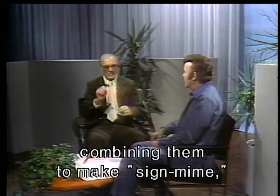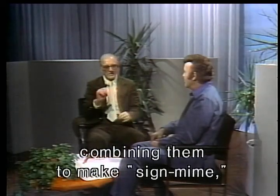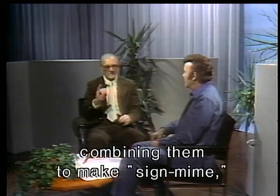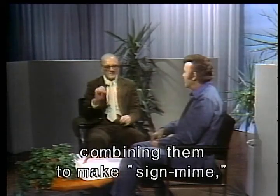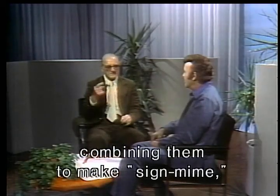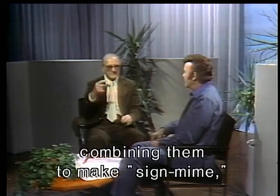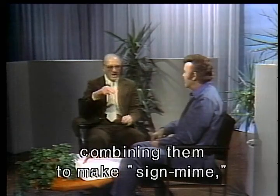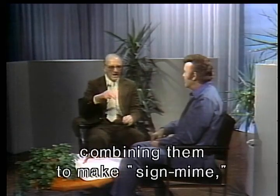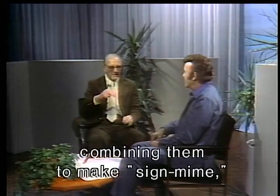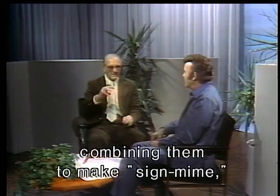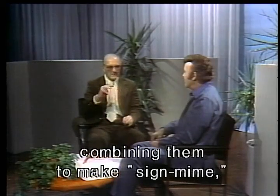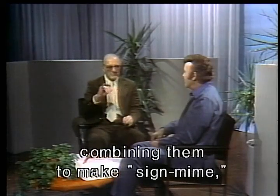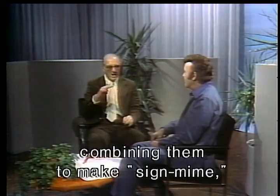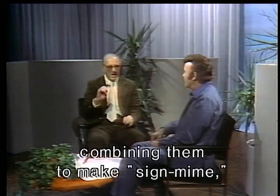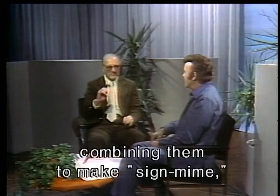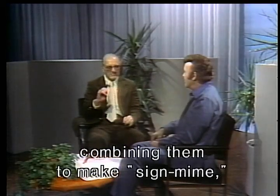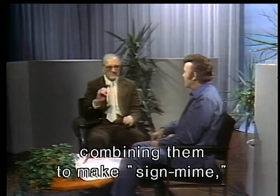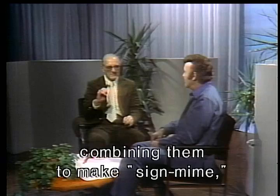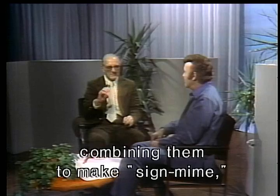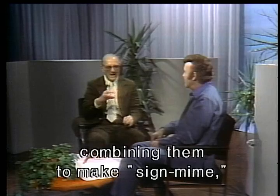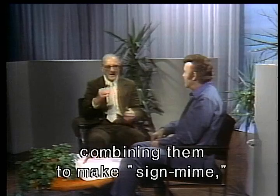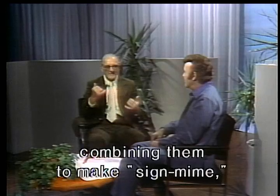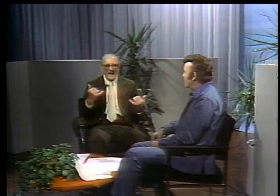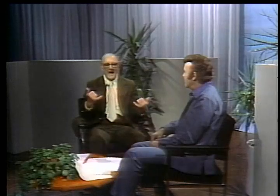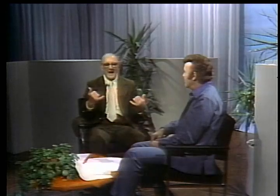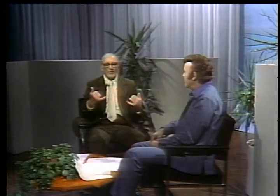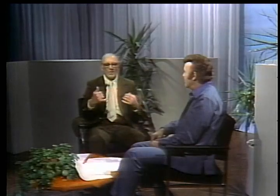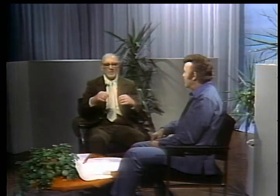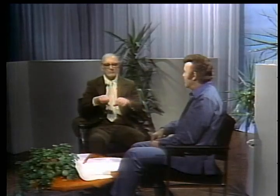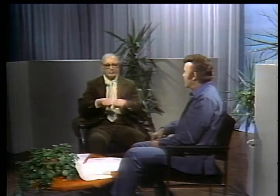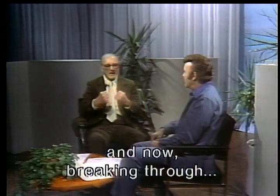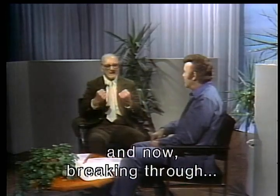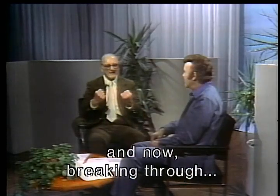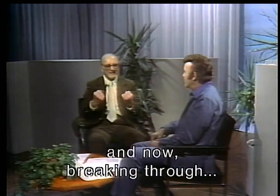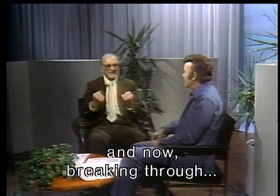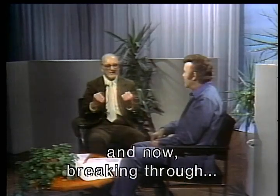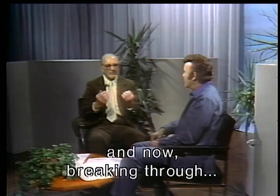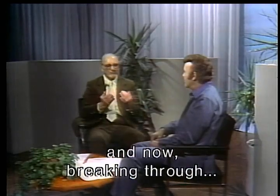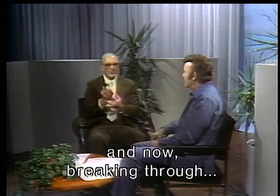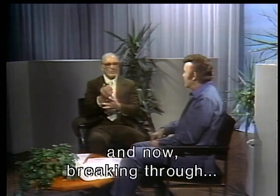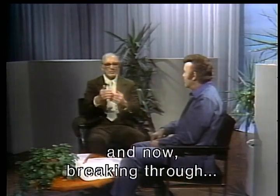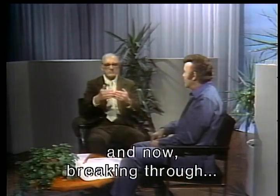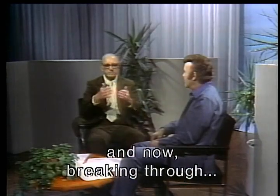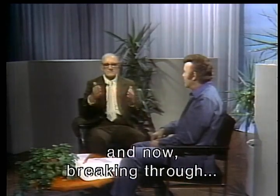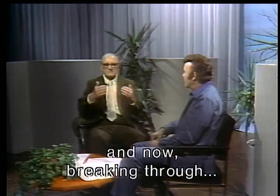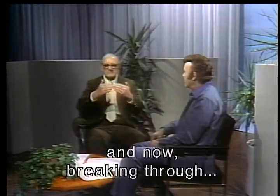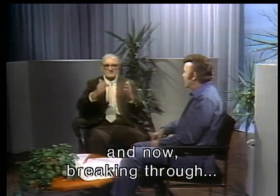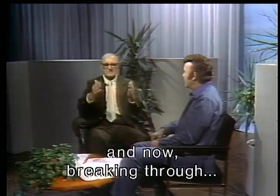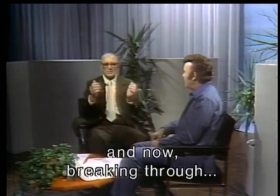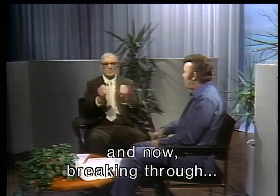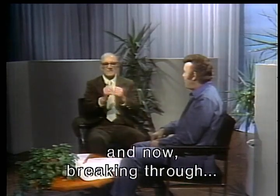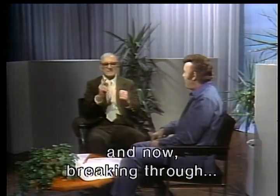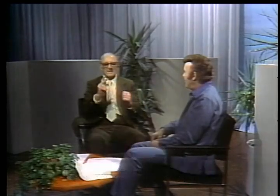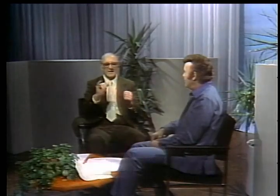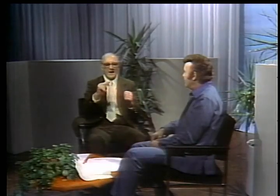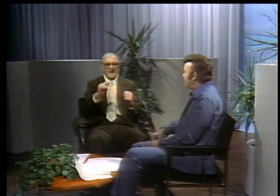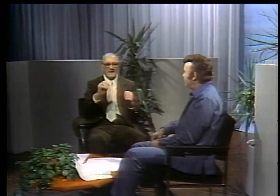a sign-mime, and now breaking through with a